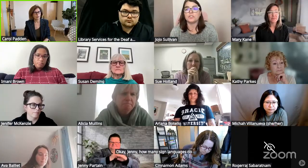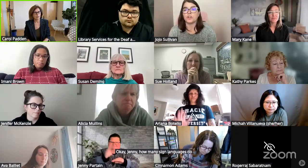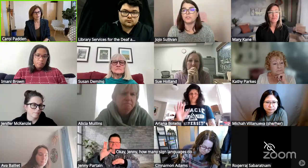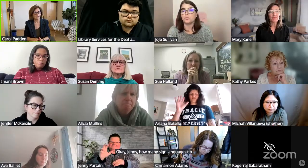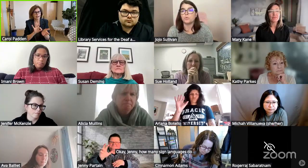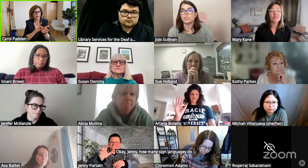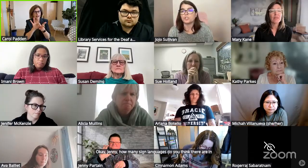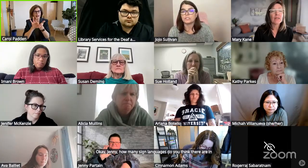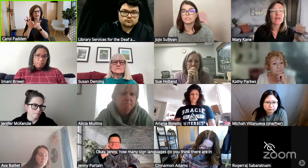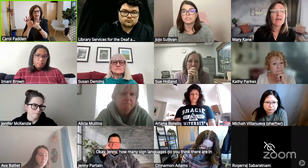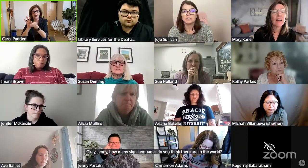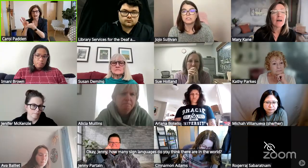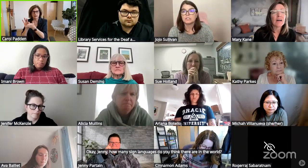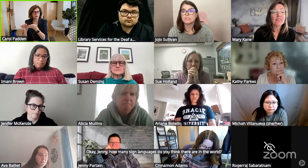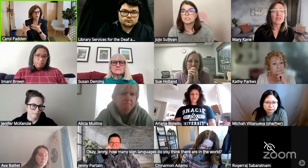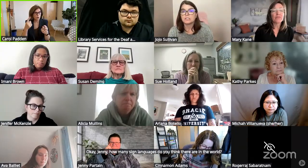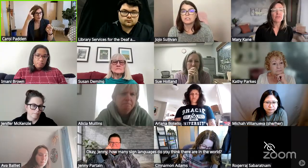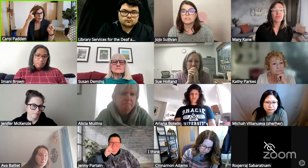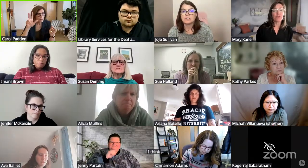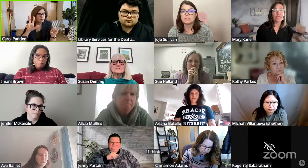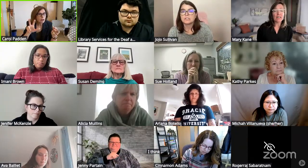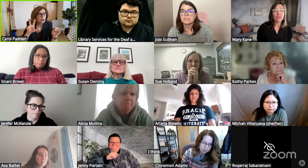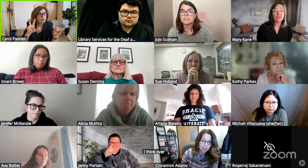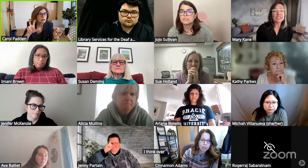in the world? I think over 300.